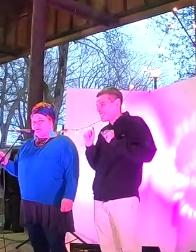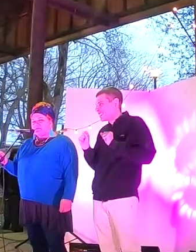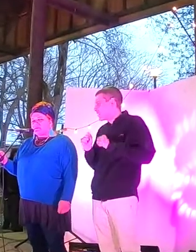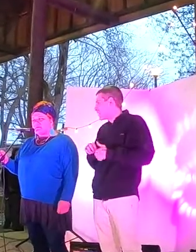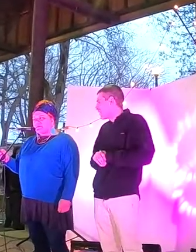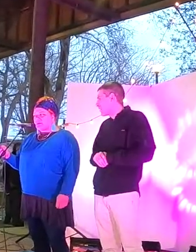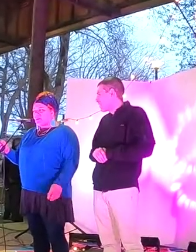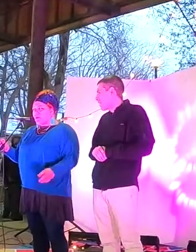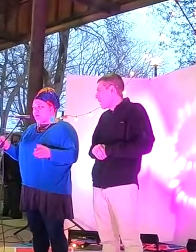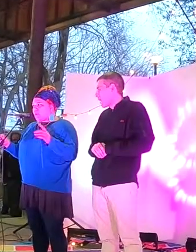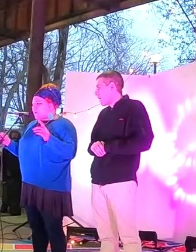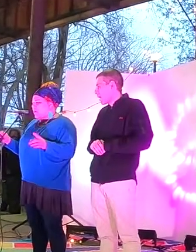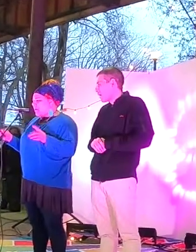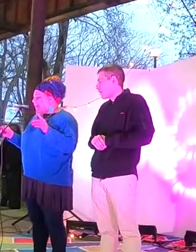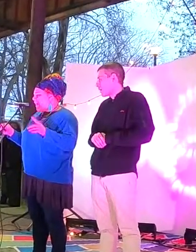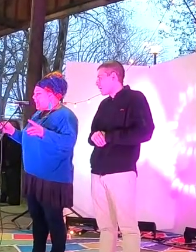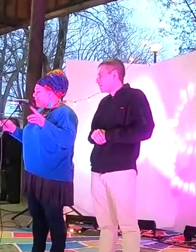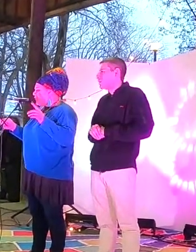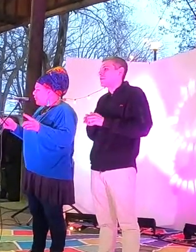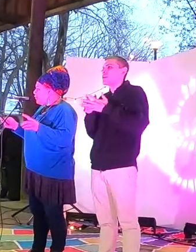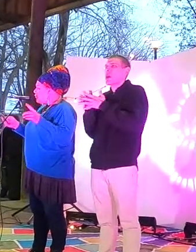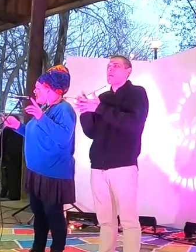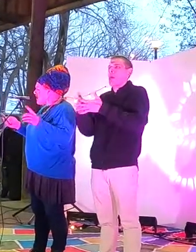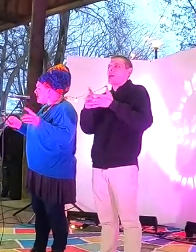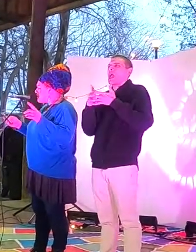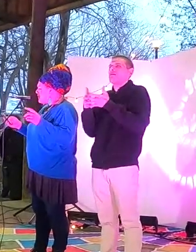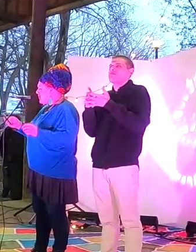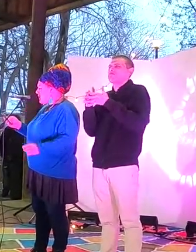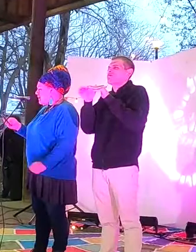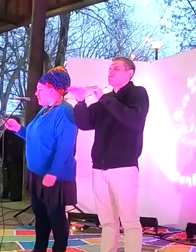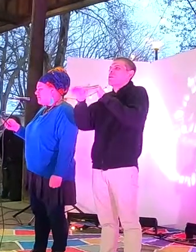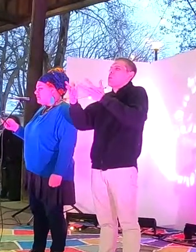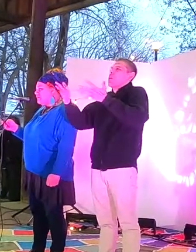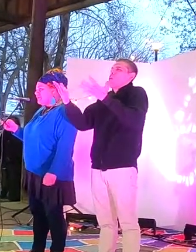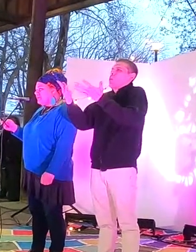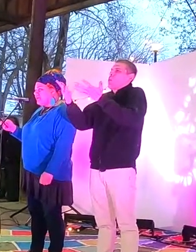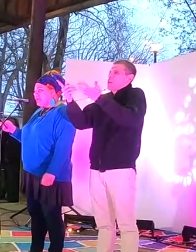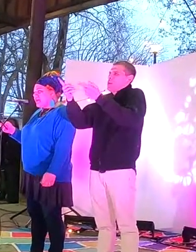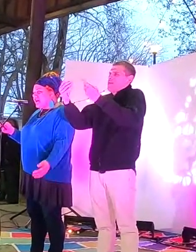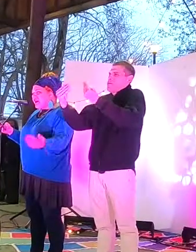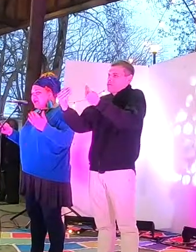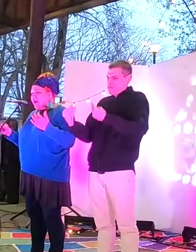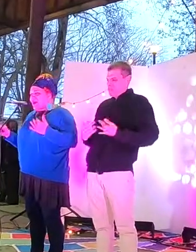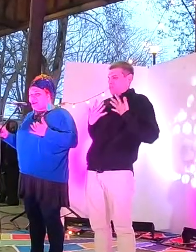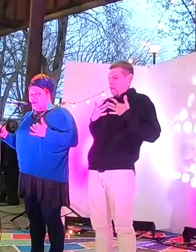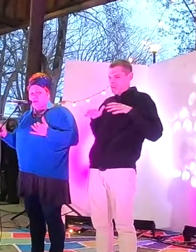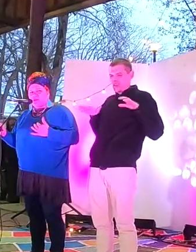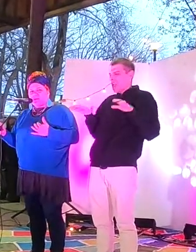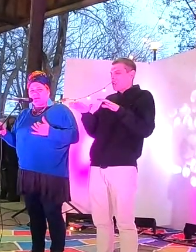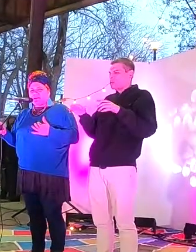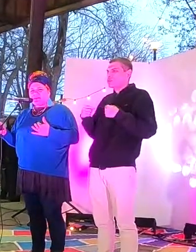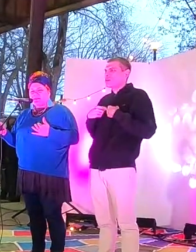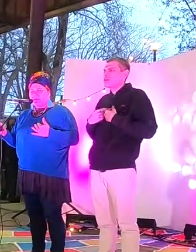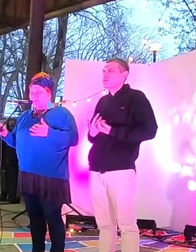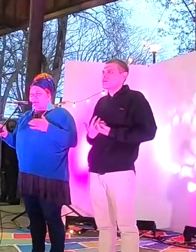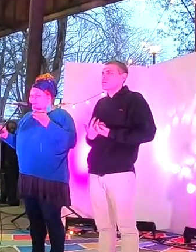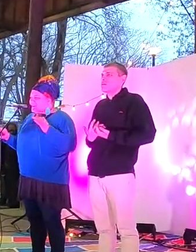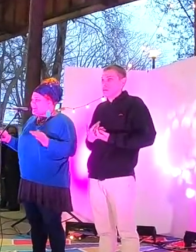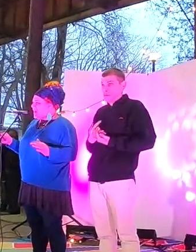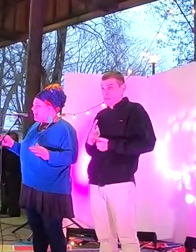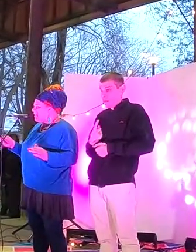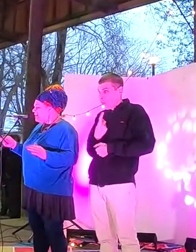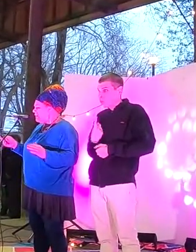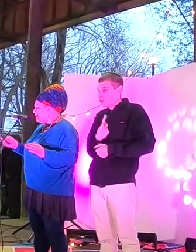America, what have you done to me? Am I alone